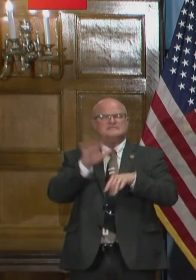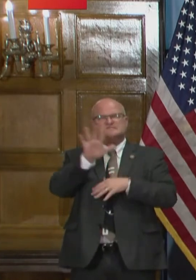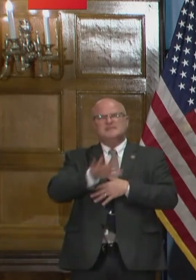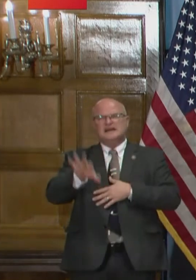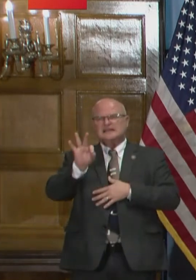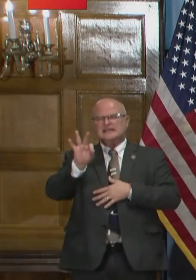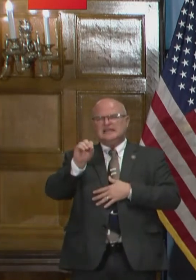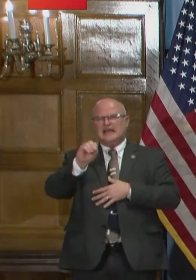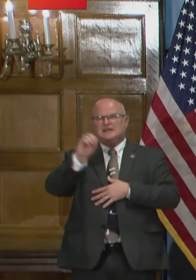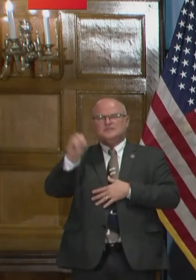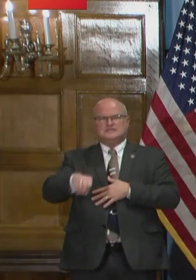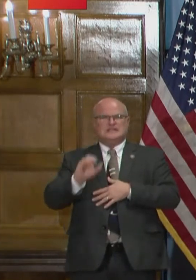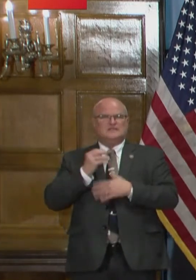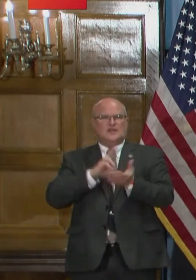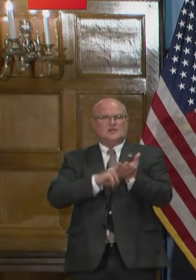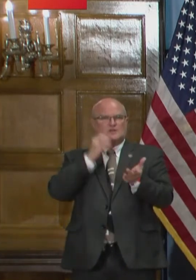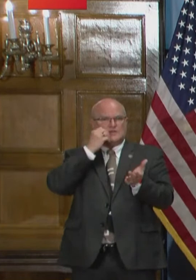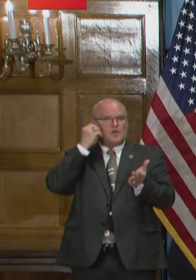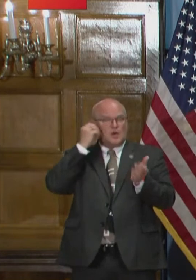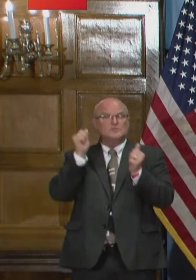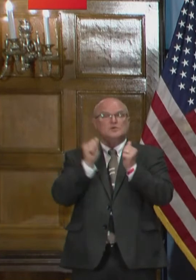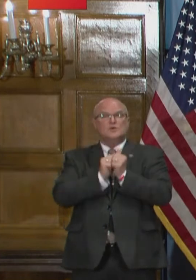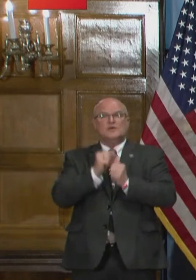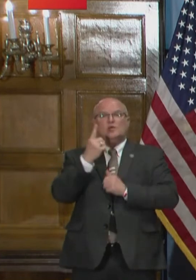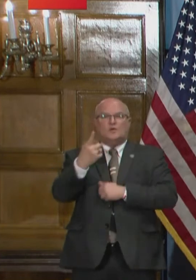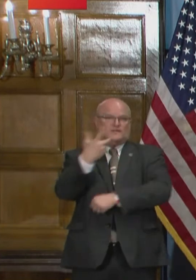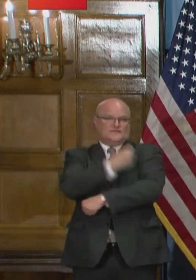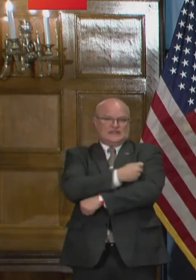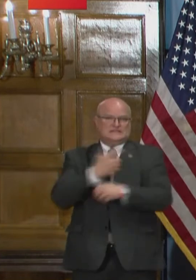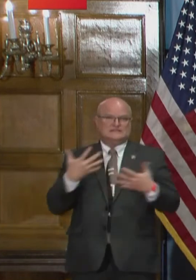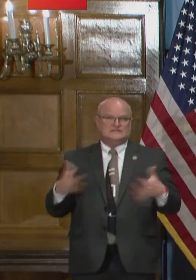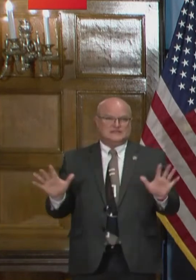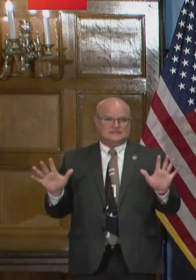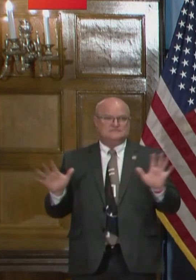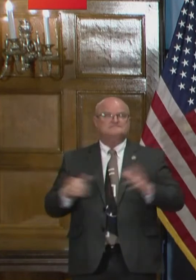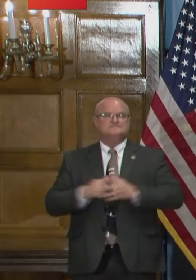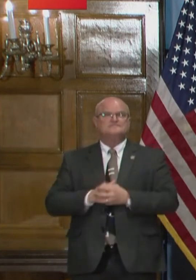over 90% of our nursing homes with at least one vaccination clinic.